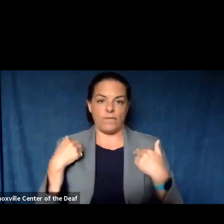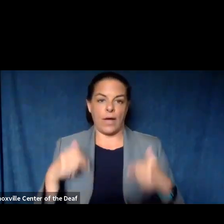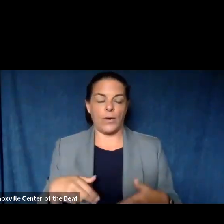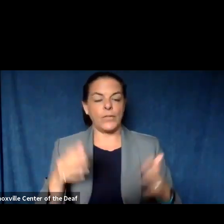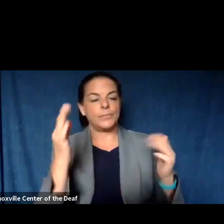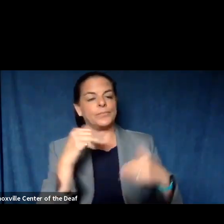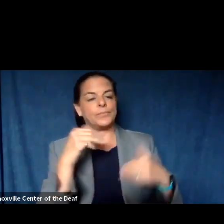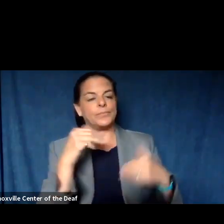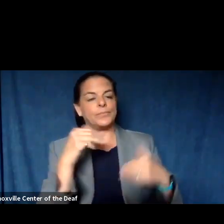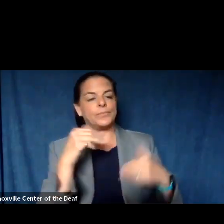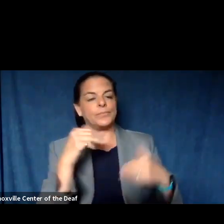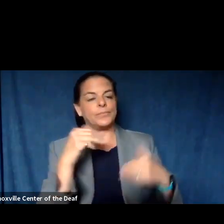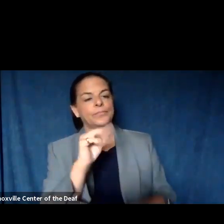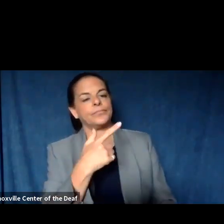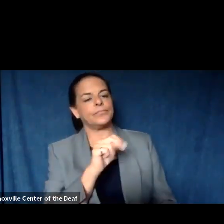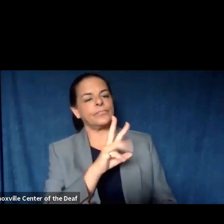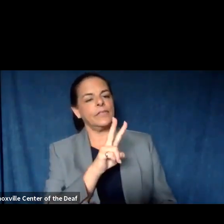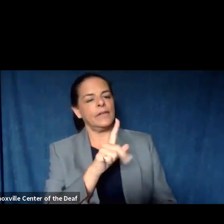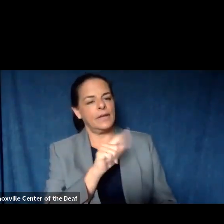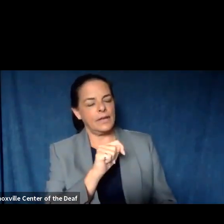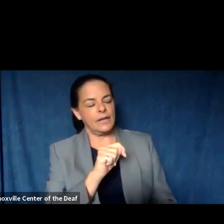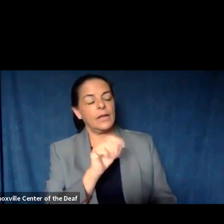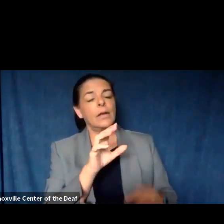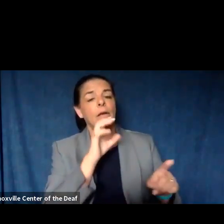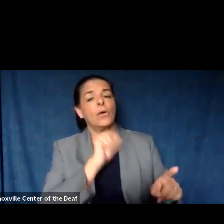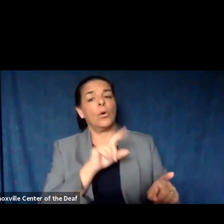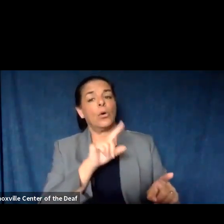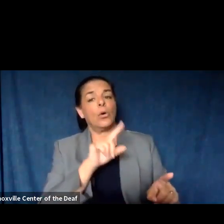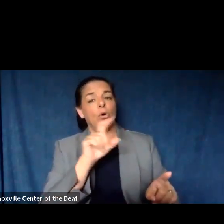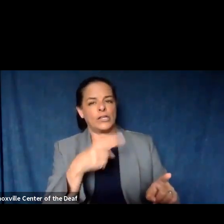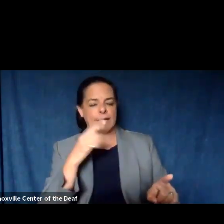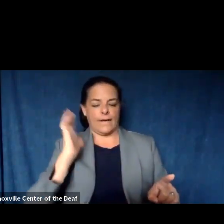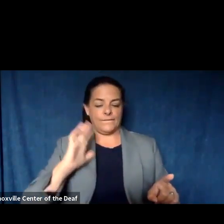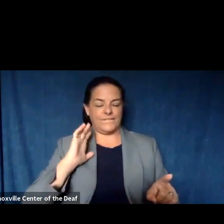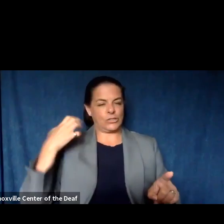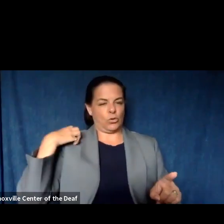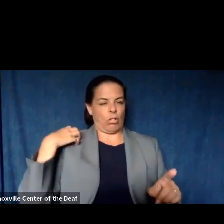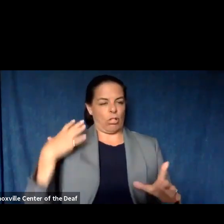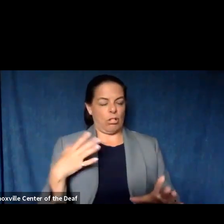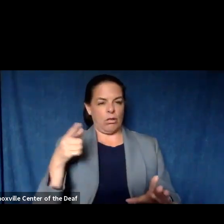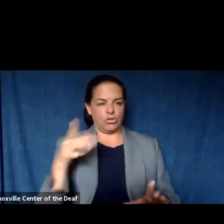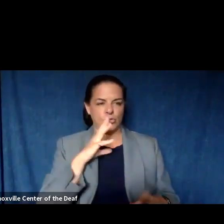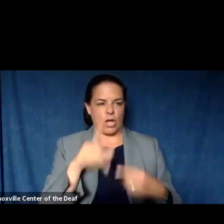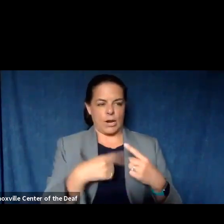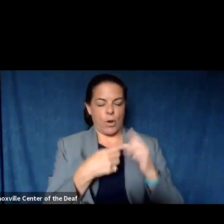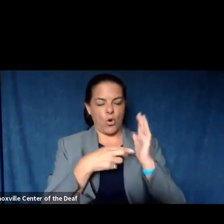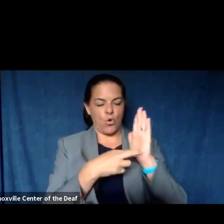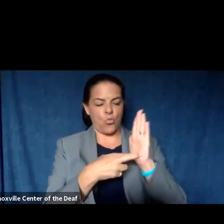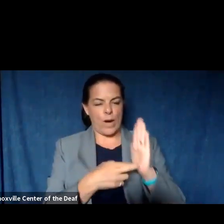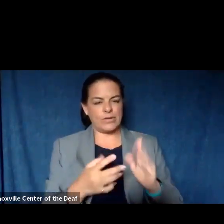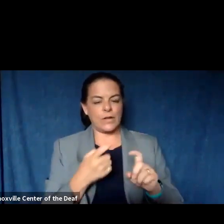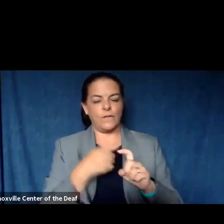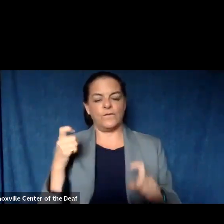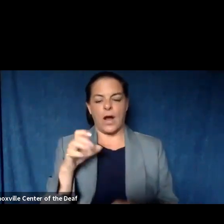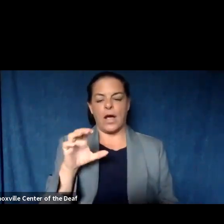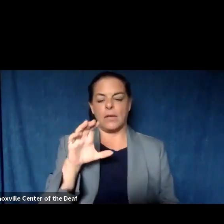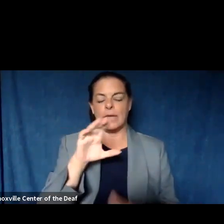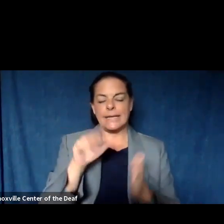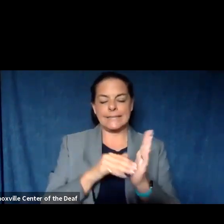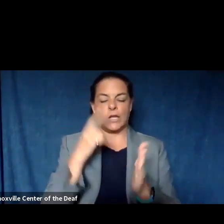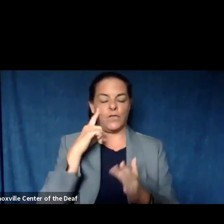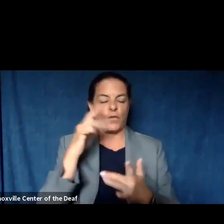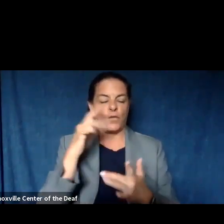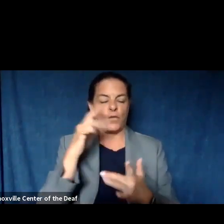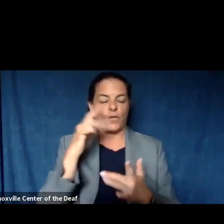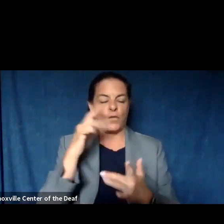with WVLT, to her previous question, she said the officials she was referencing are representatives from the Centers for Disease Control and Prevention,